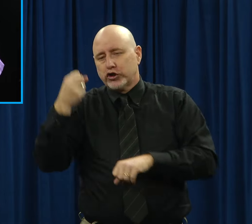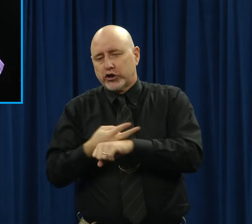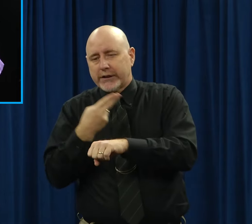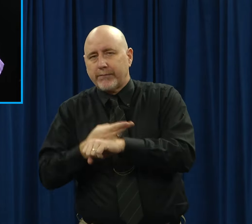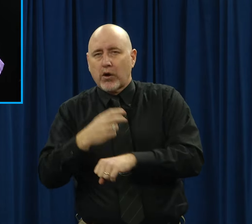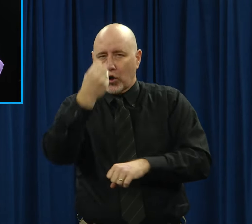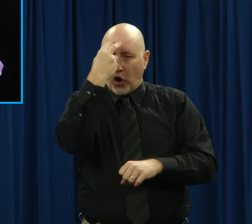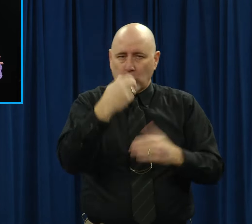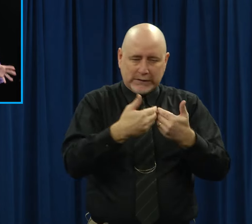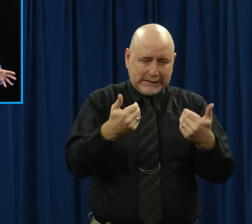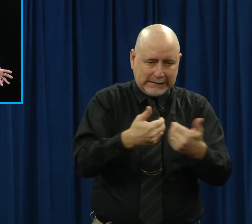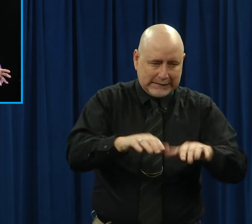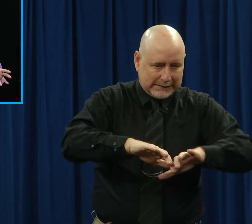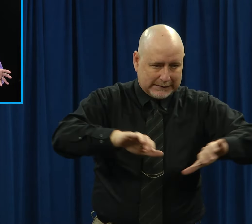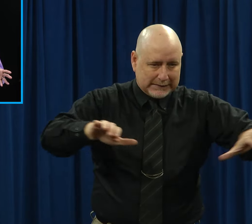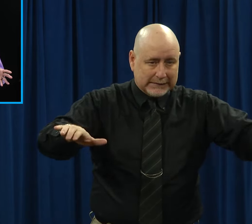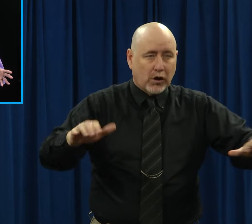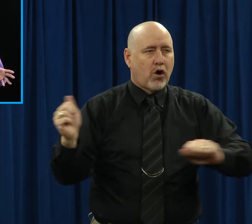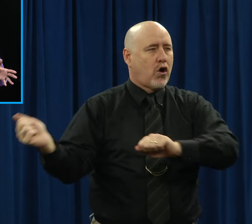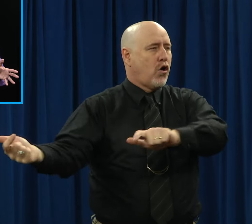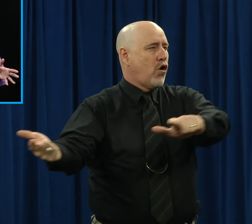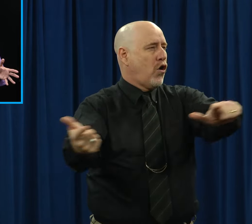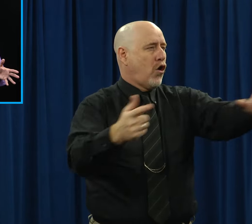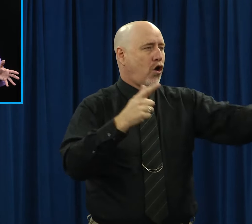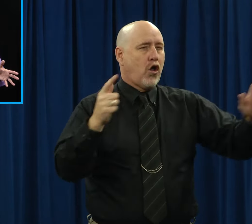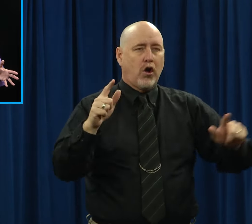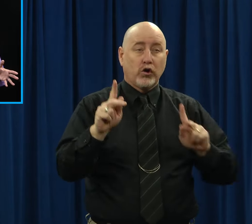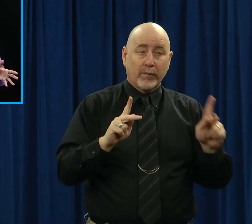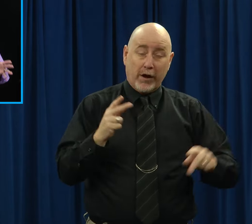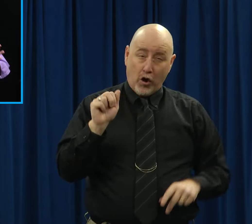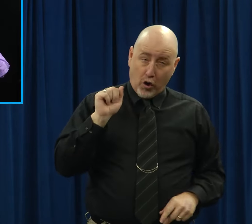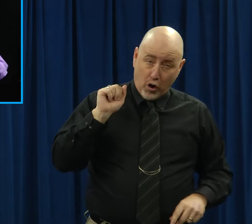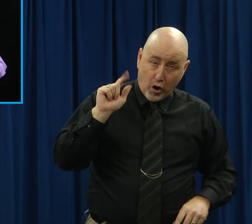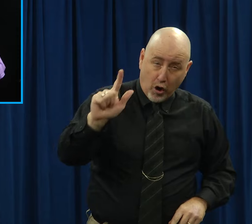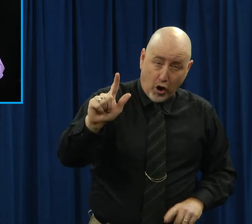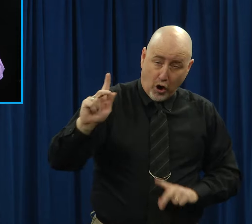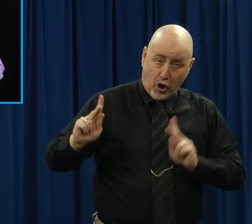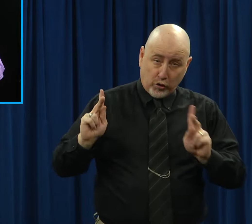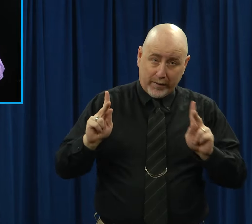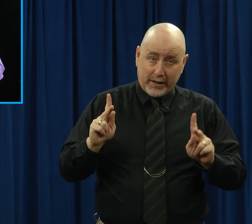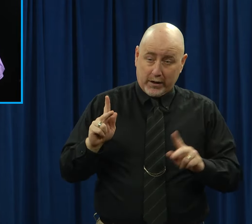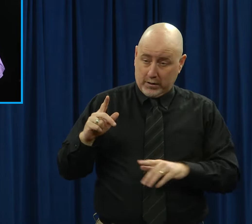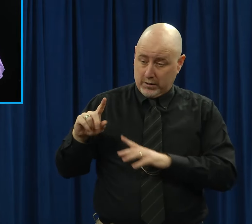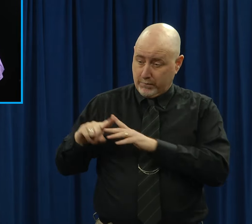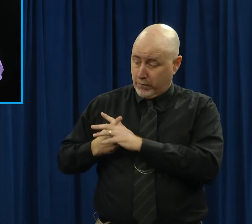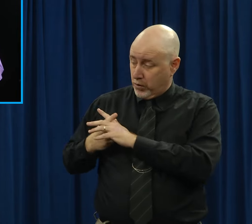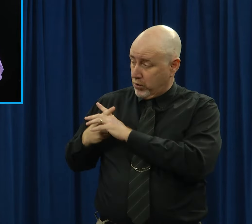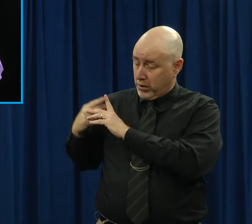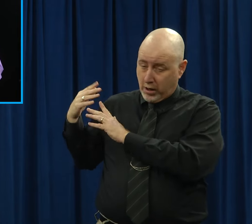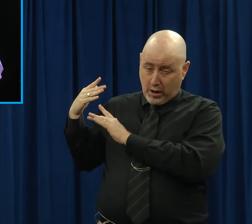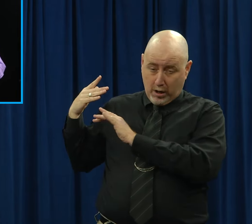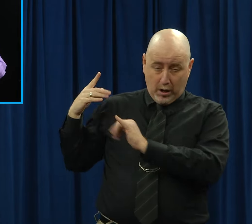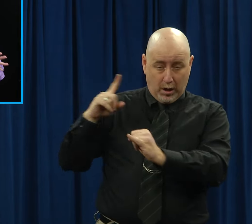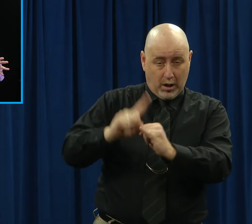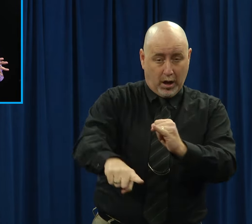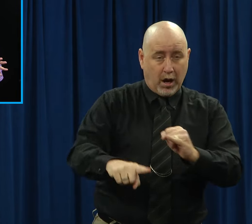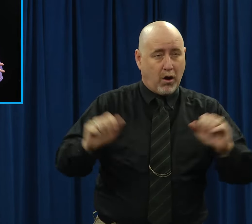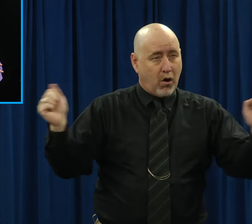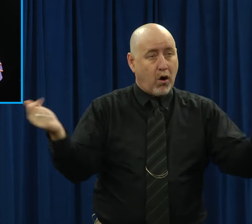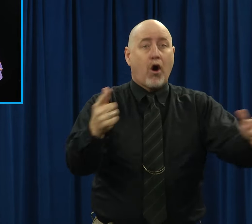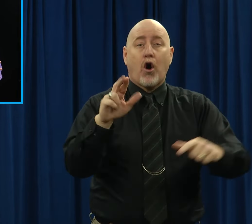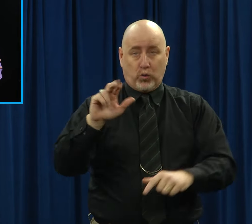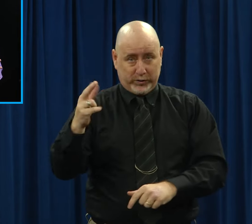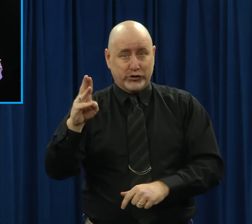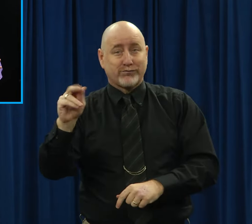shepherd divides his sheep from the goats. And all humanity, friends, all humanity will be there. On that